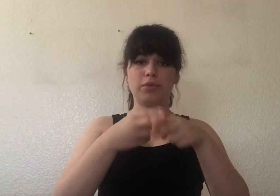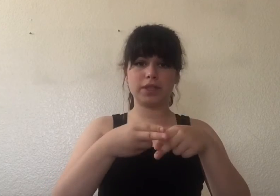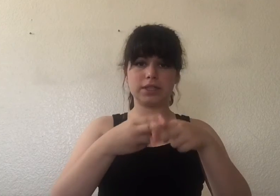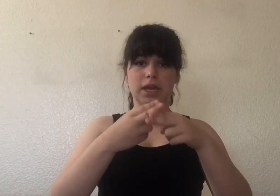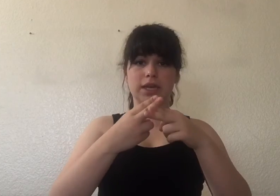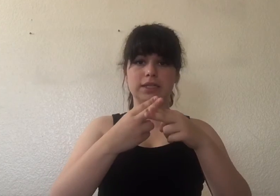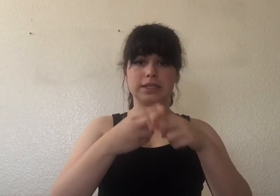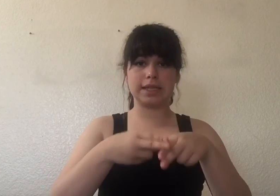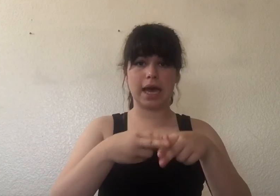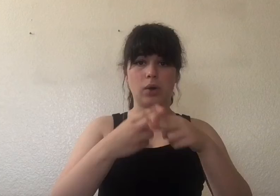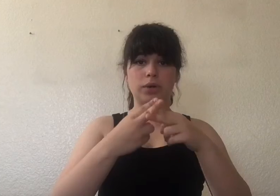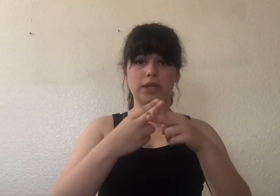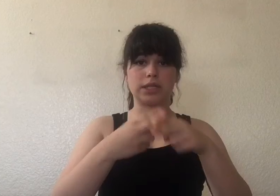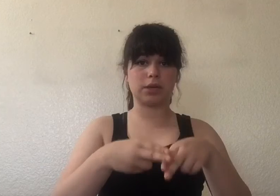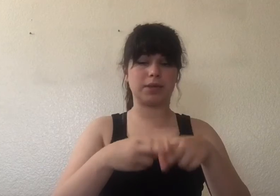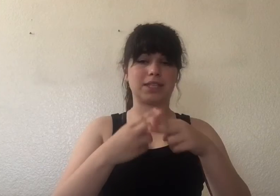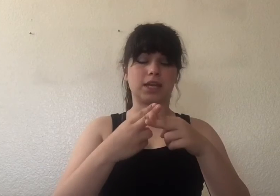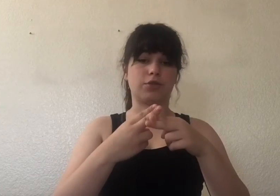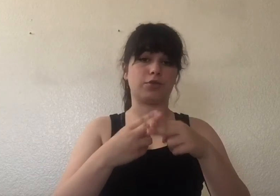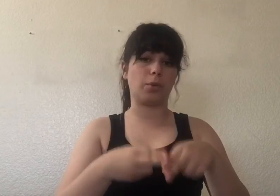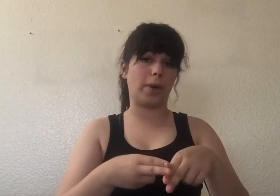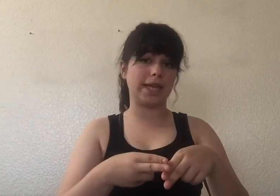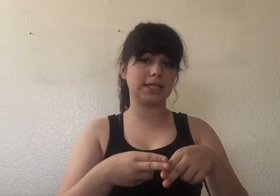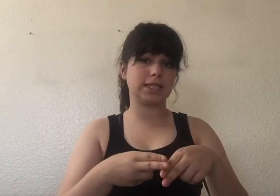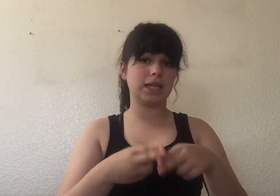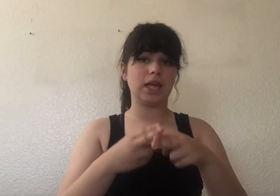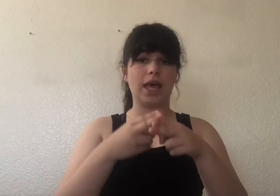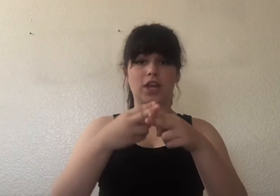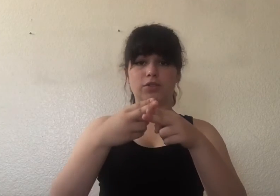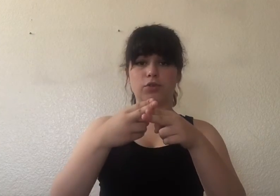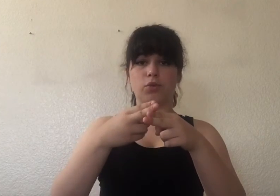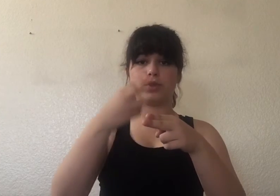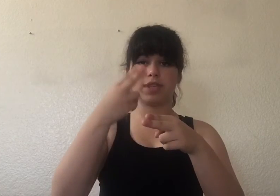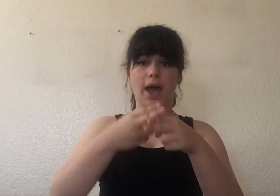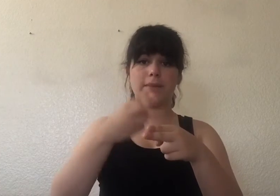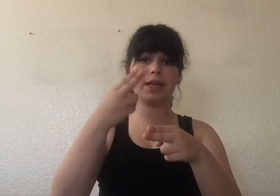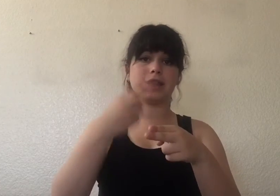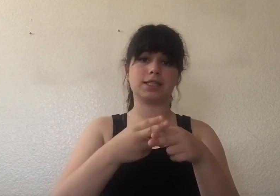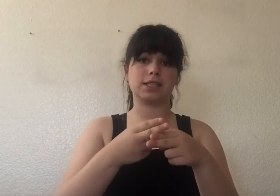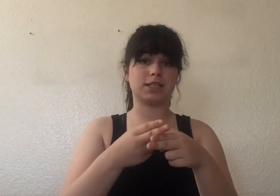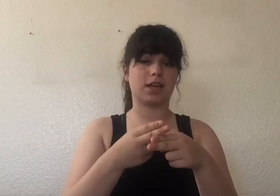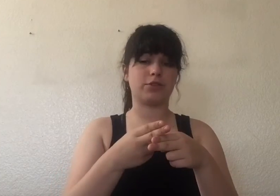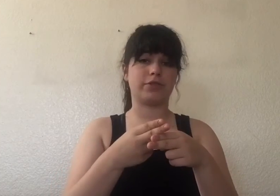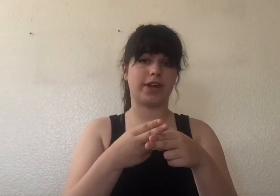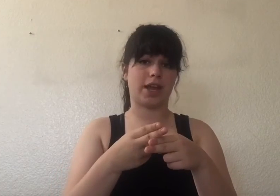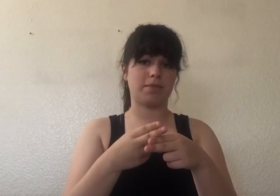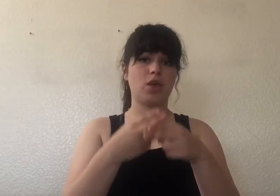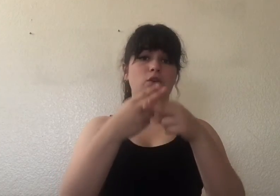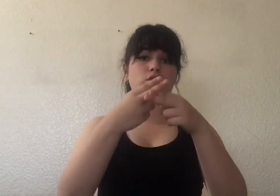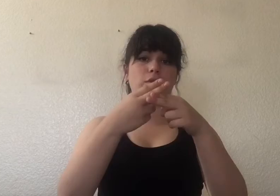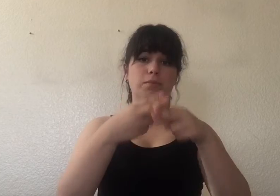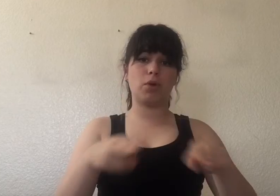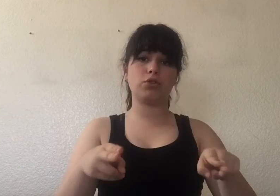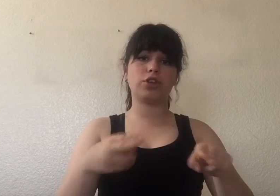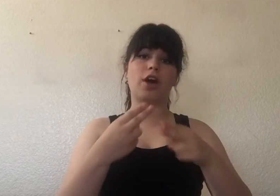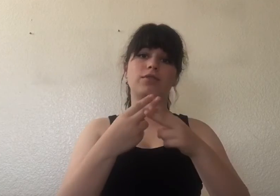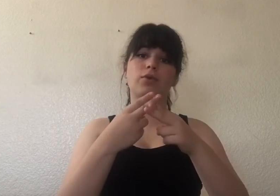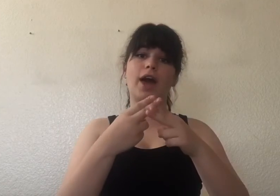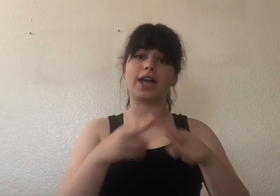this sign down, this can be the sign for weight. And if you tap it, this is a sign for name. So the motion of cracking